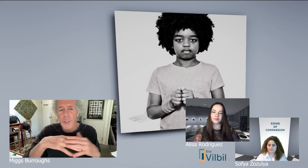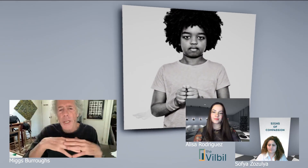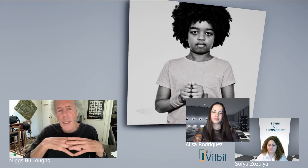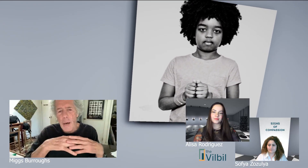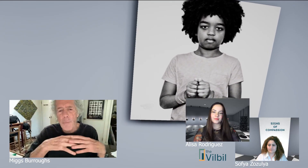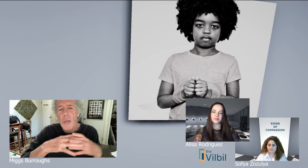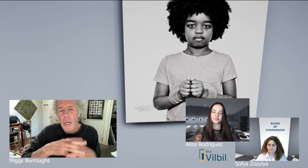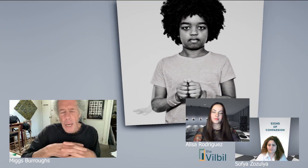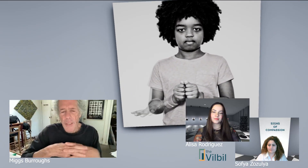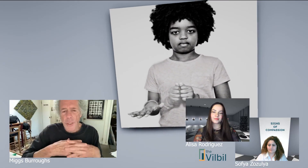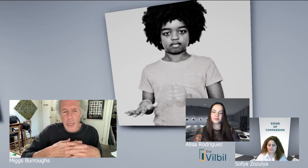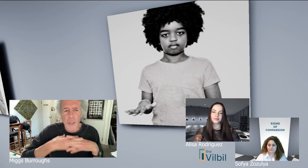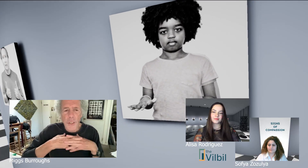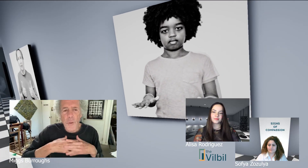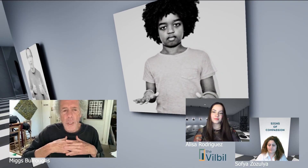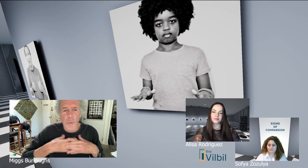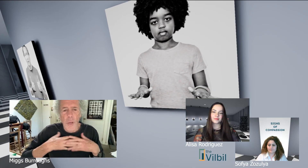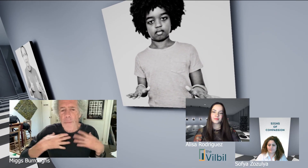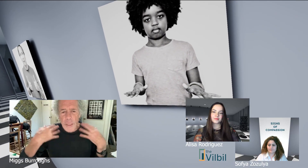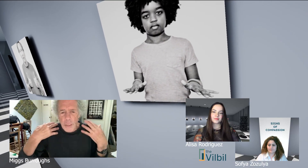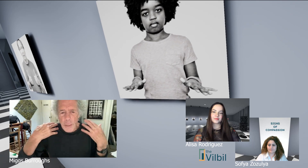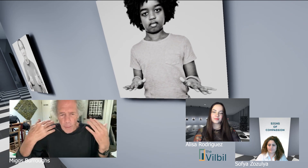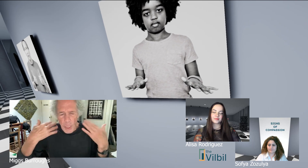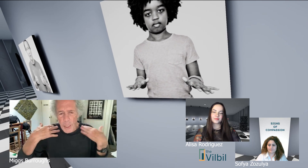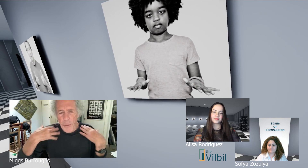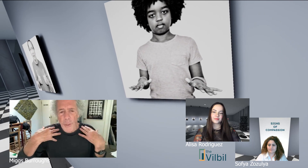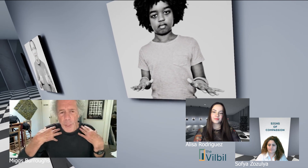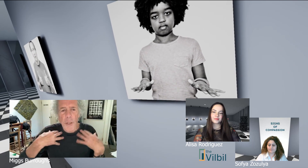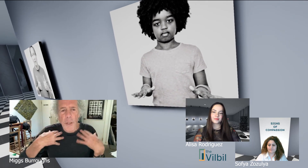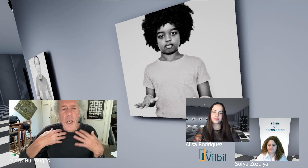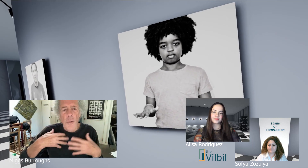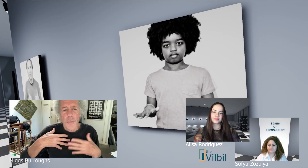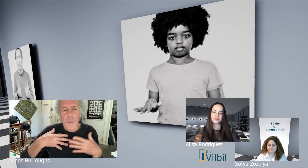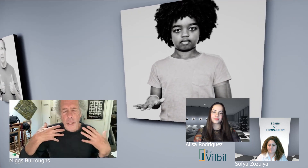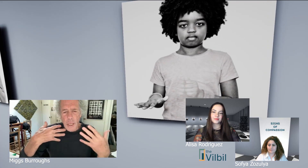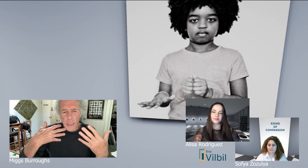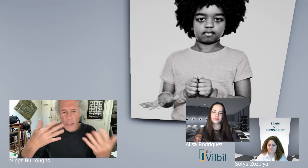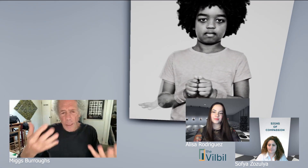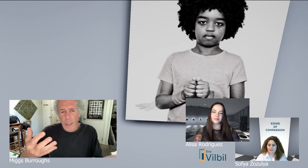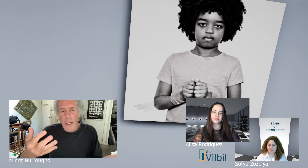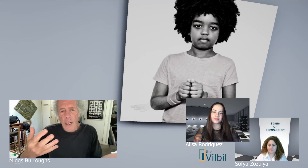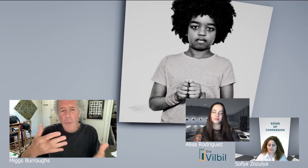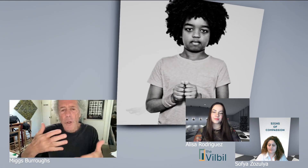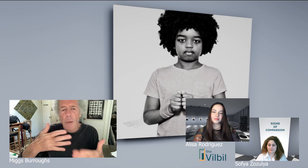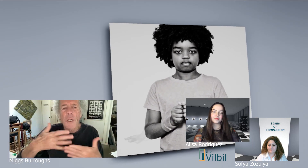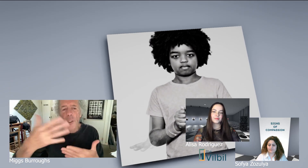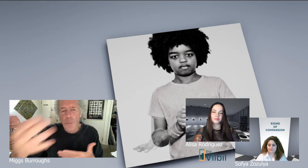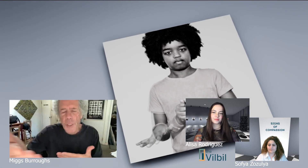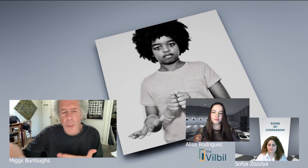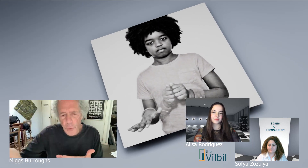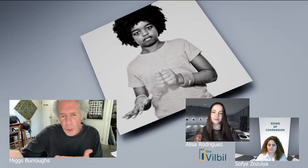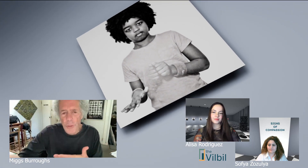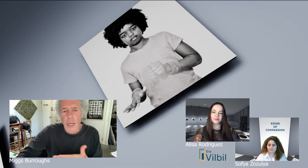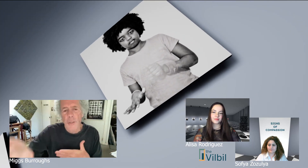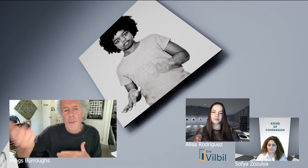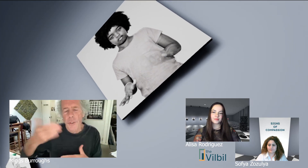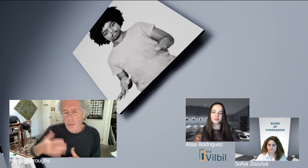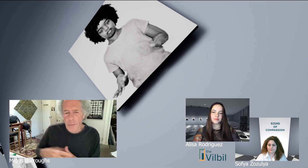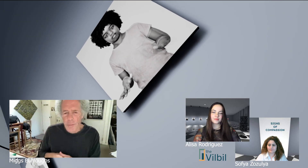that gap and saying, you know what, I'm not hearing impaired, but I want to speak to you in your language.